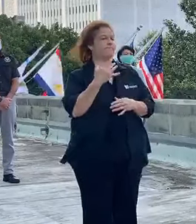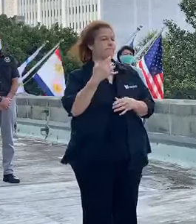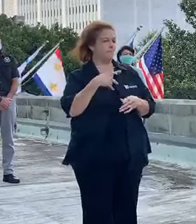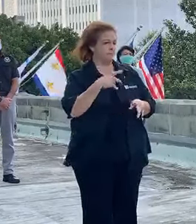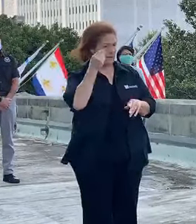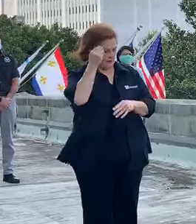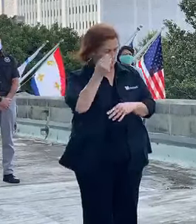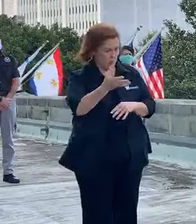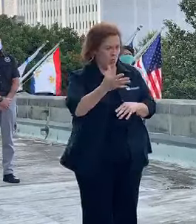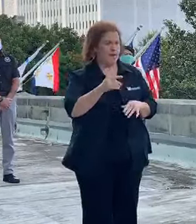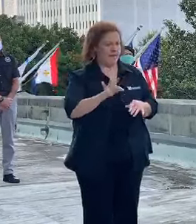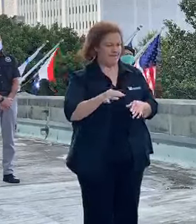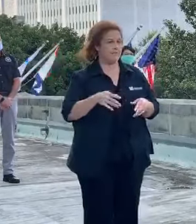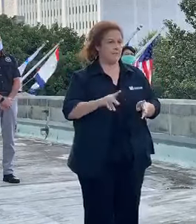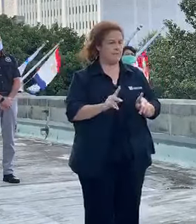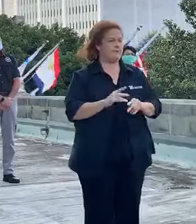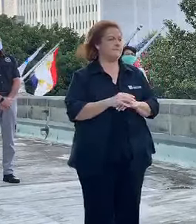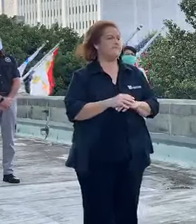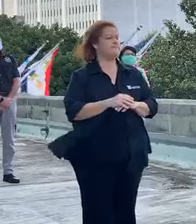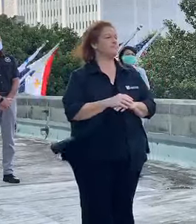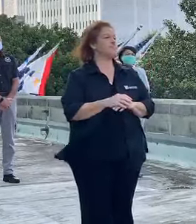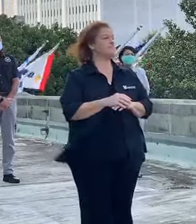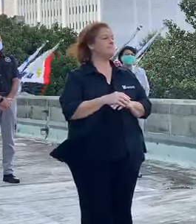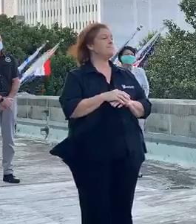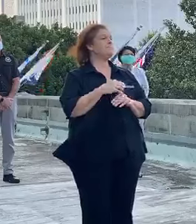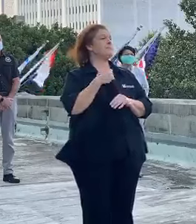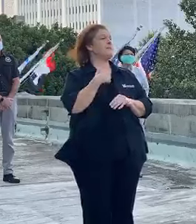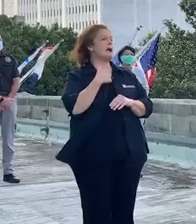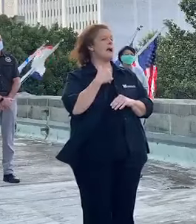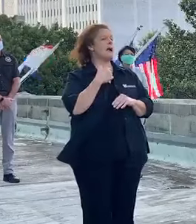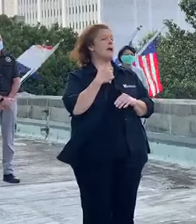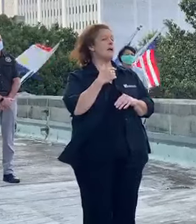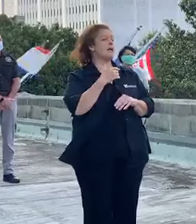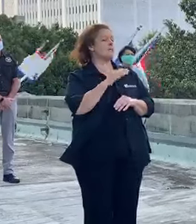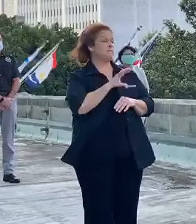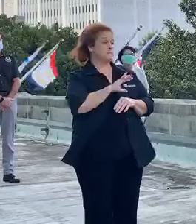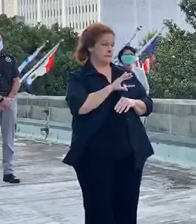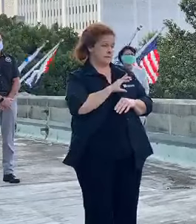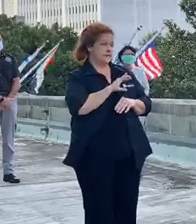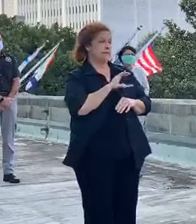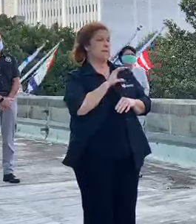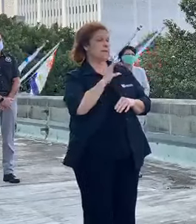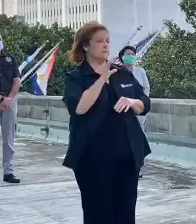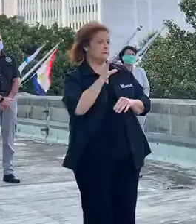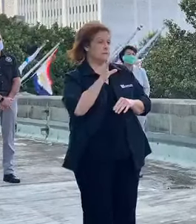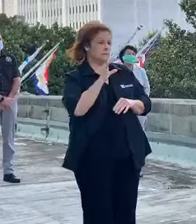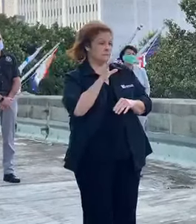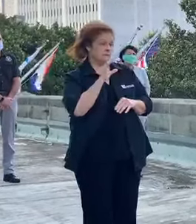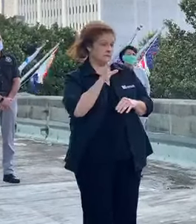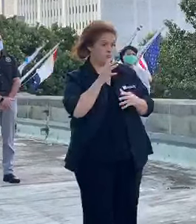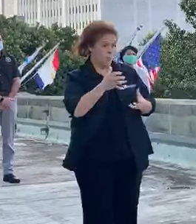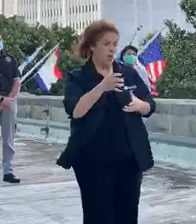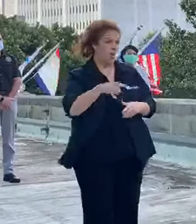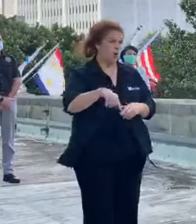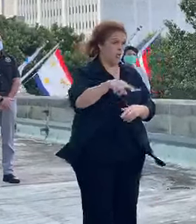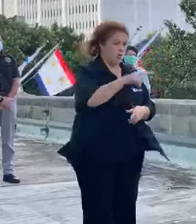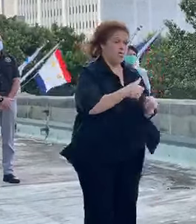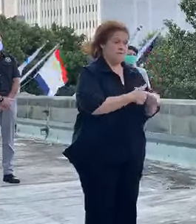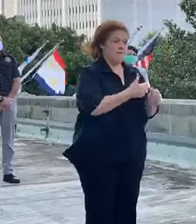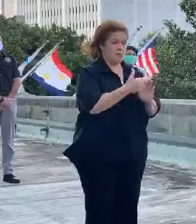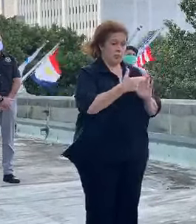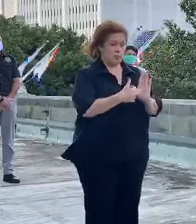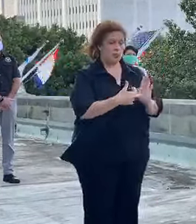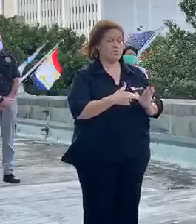to issue warnings whenever possible, but our level of enforcement will depend on the compliance of you, the business